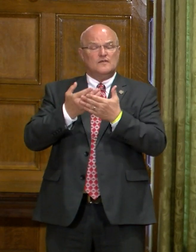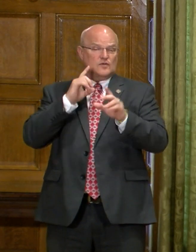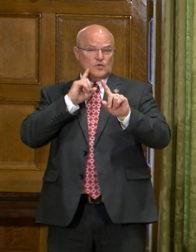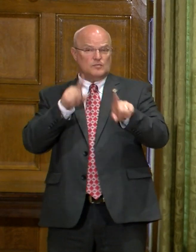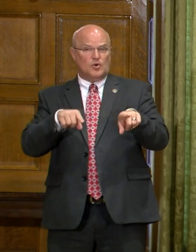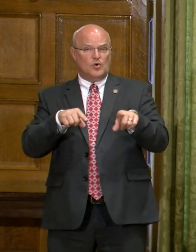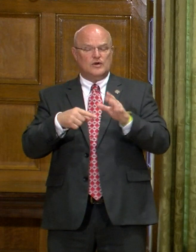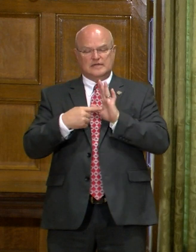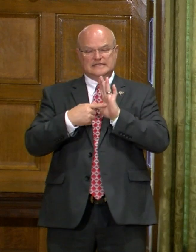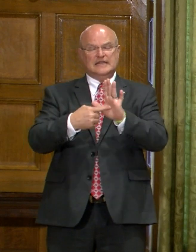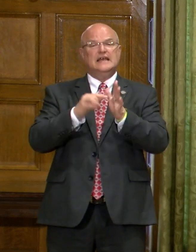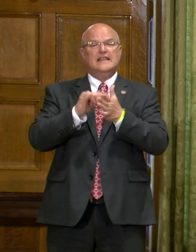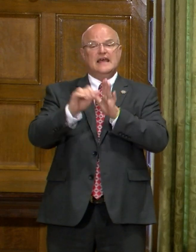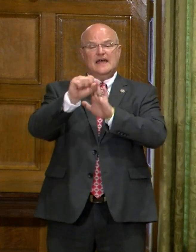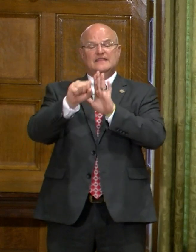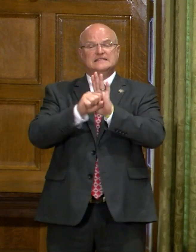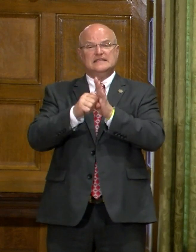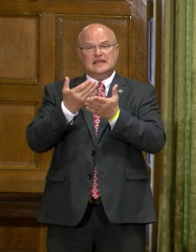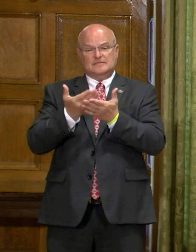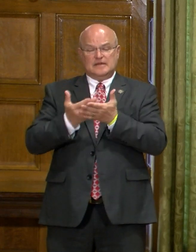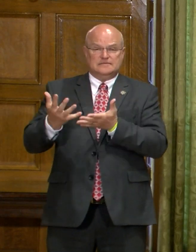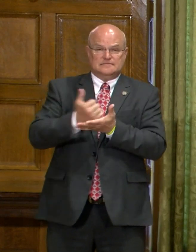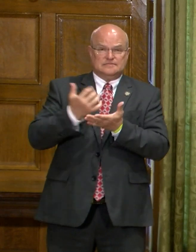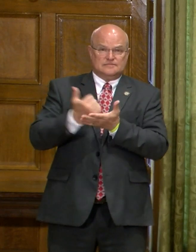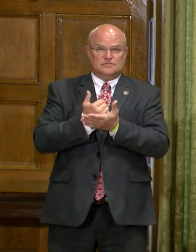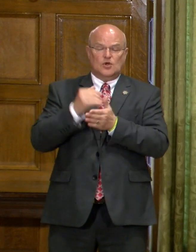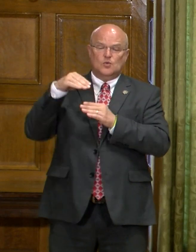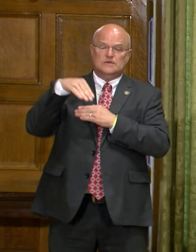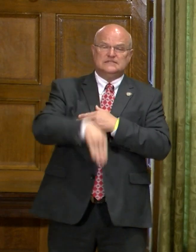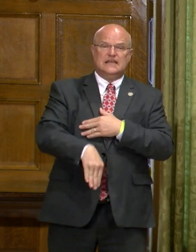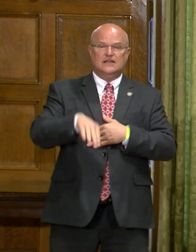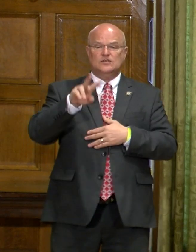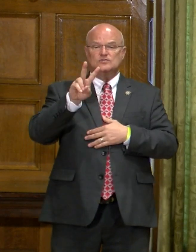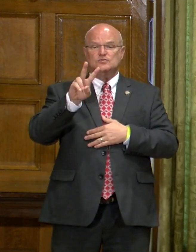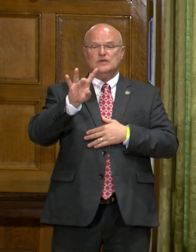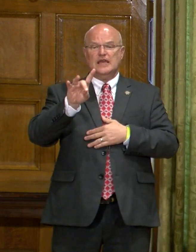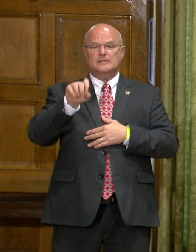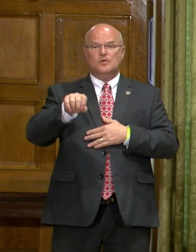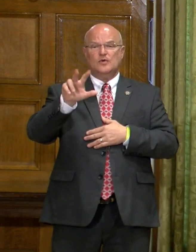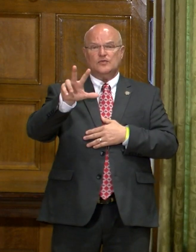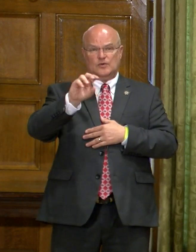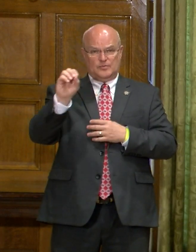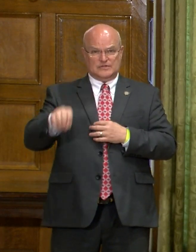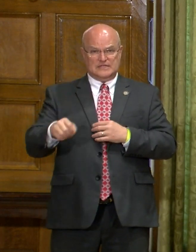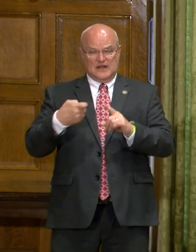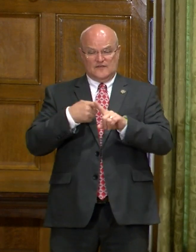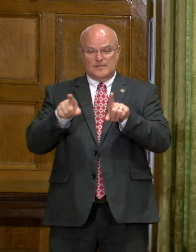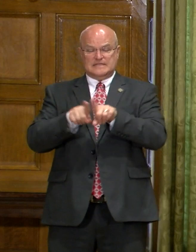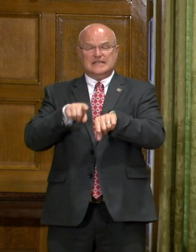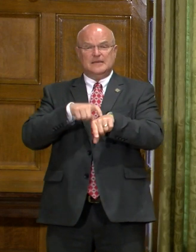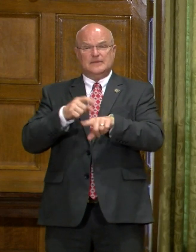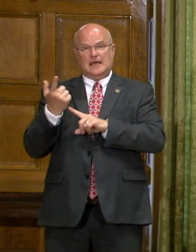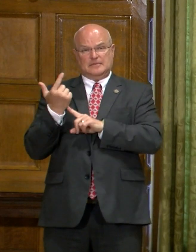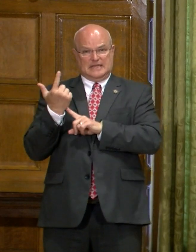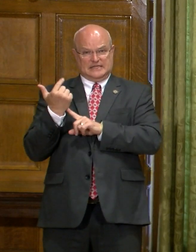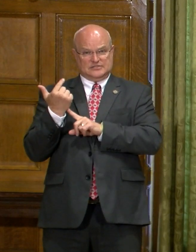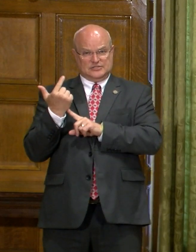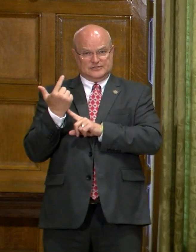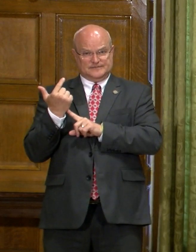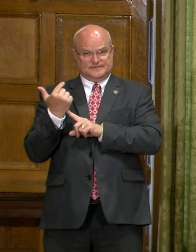which indicated that the state revenue was down 28.3% from the same time a year